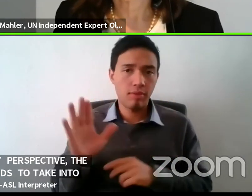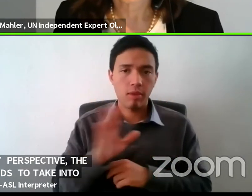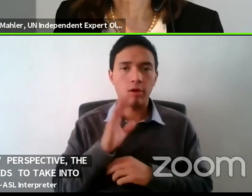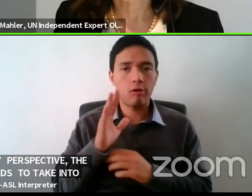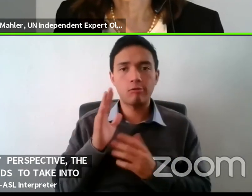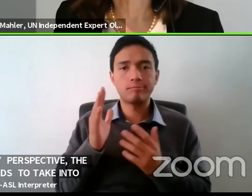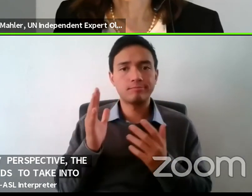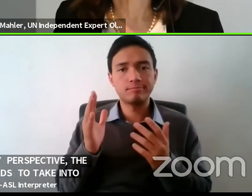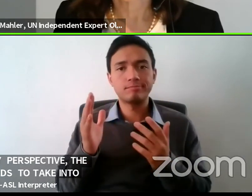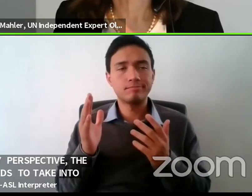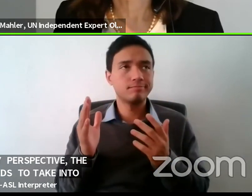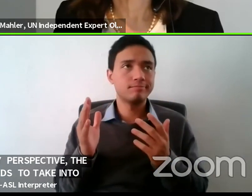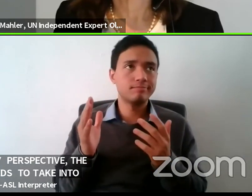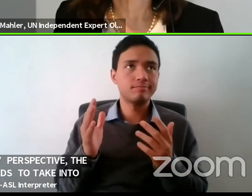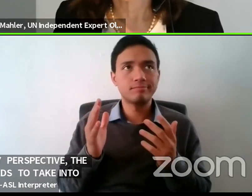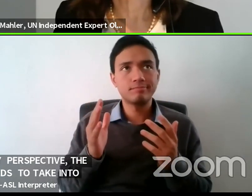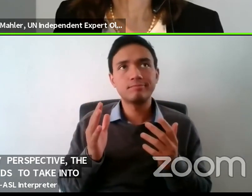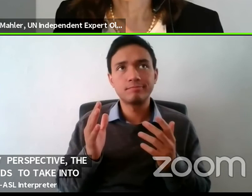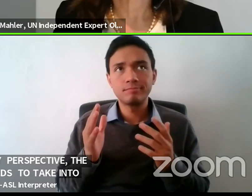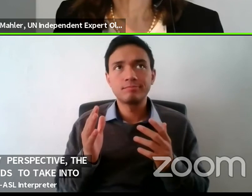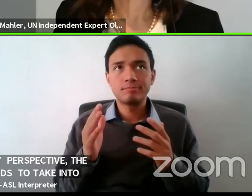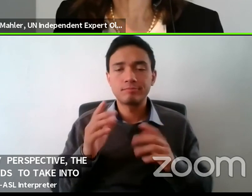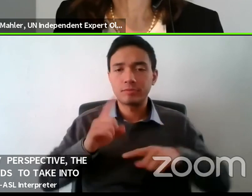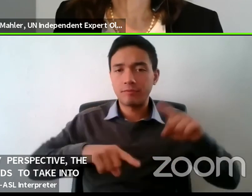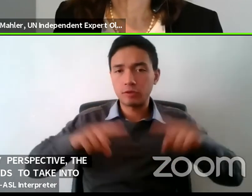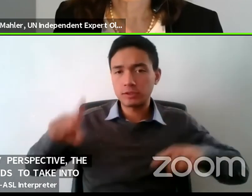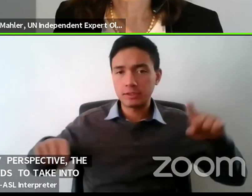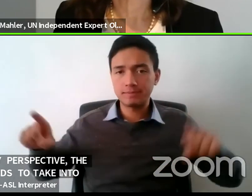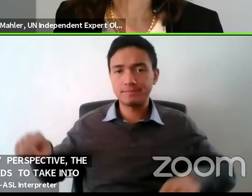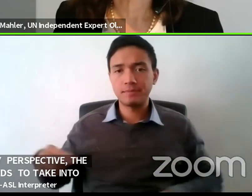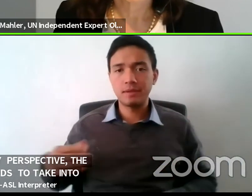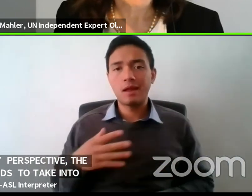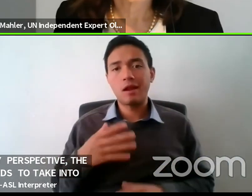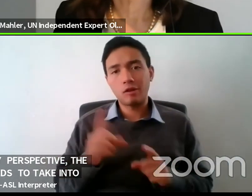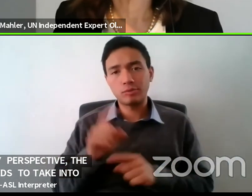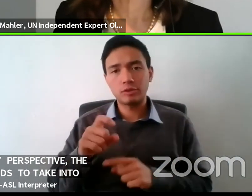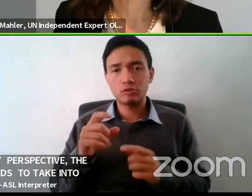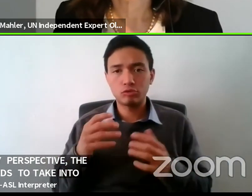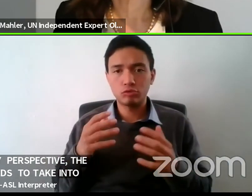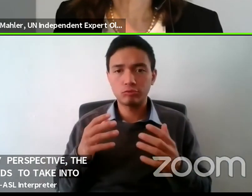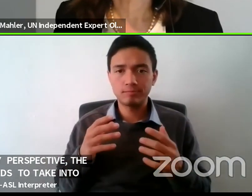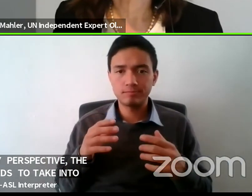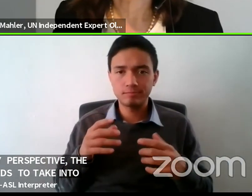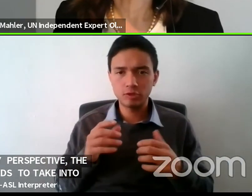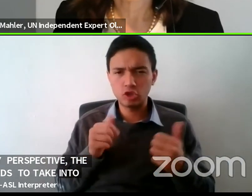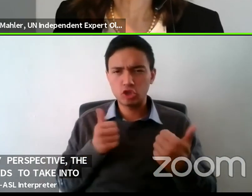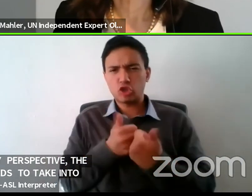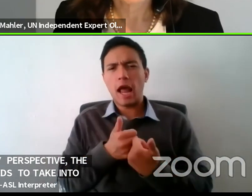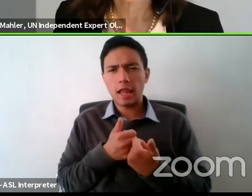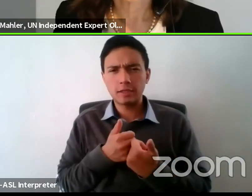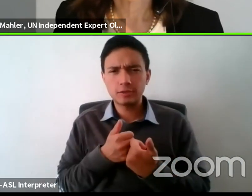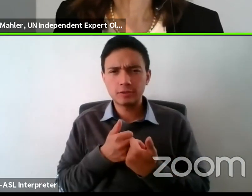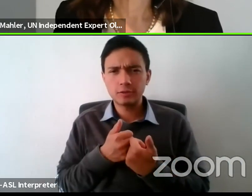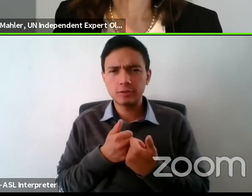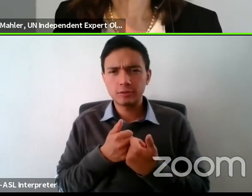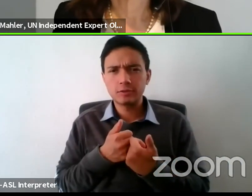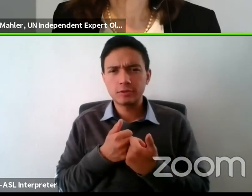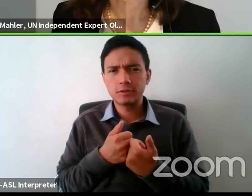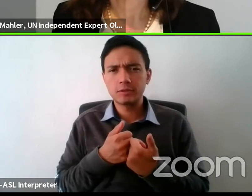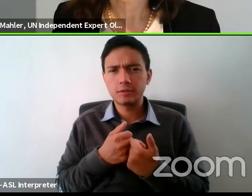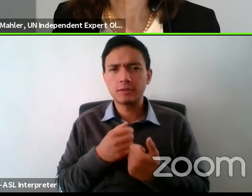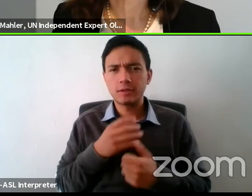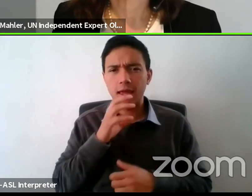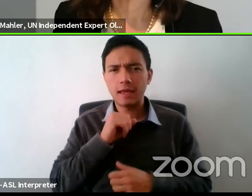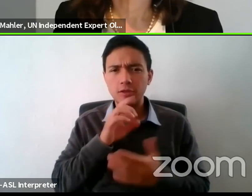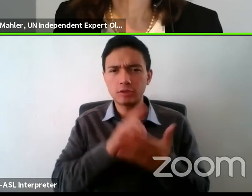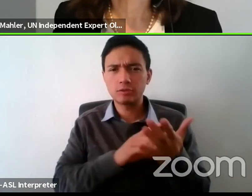combat ageism and age discrimination. Therefore, I'm also very happy that we have the Decade on Healthy Aging, which